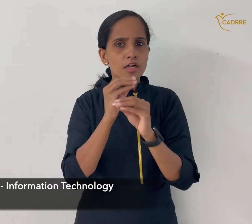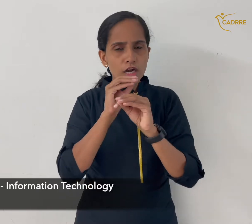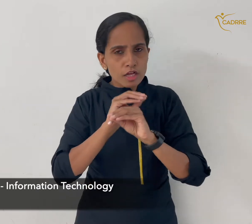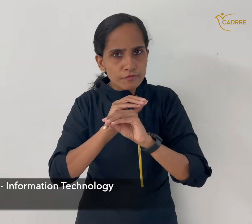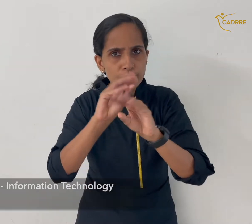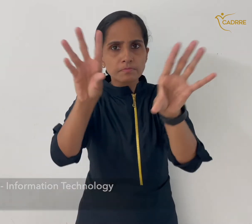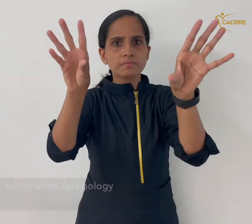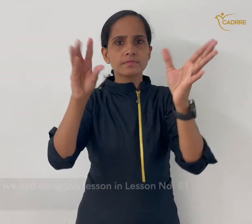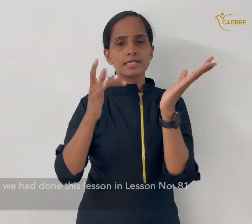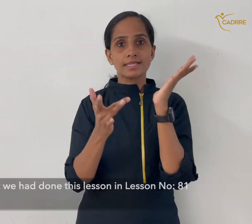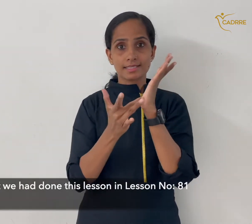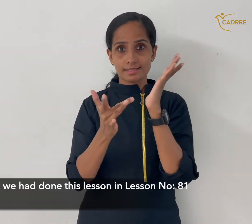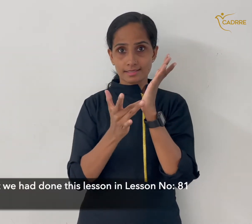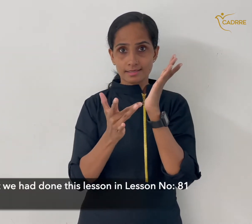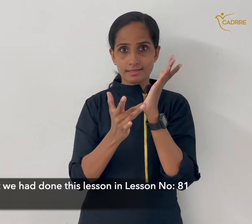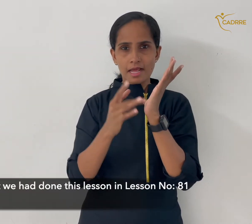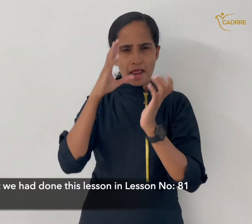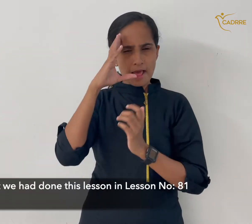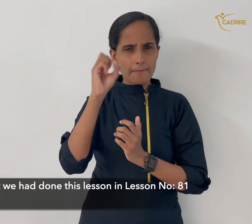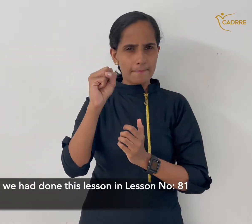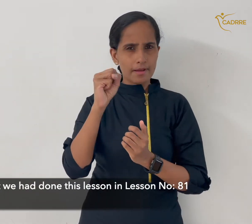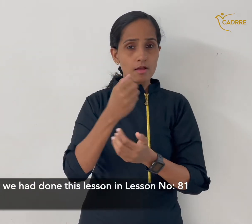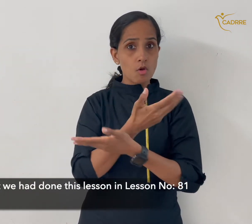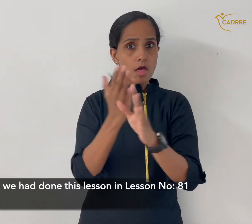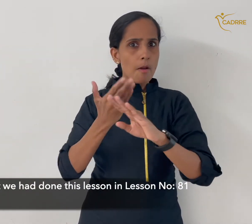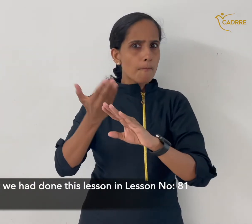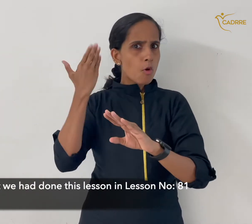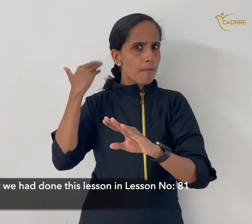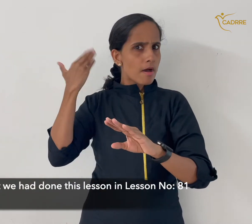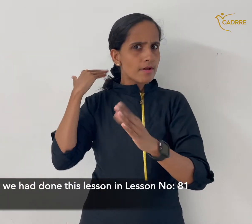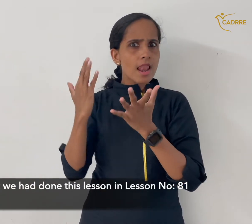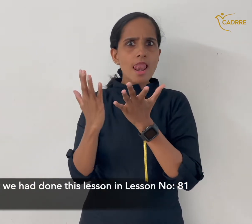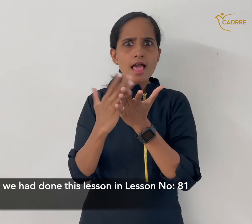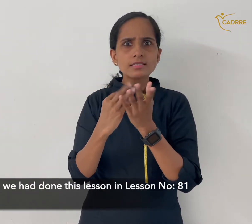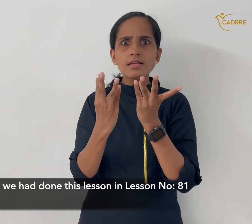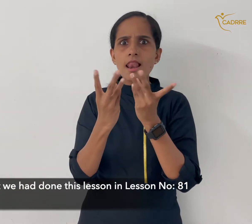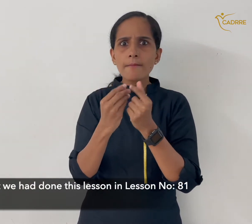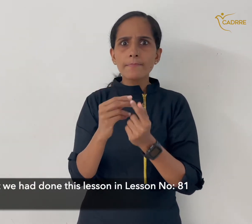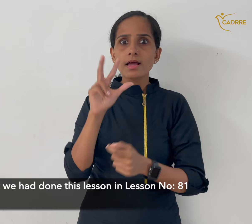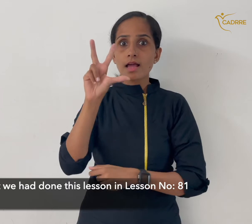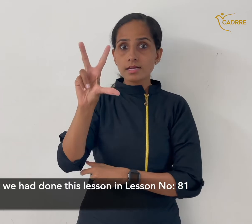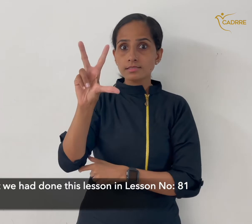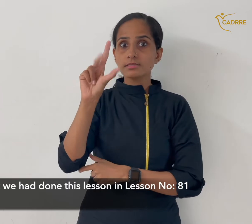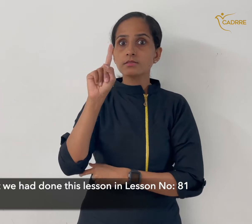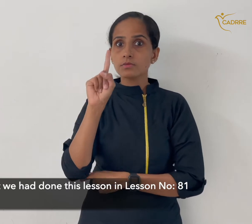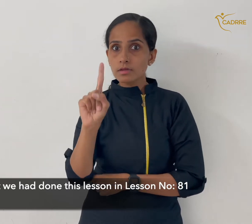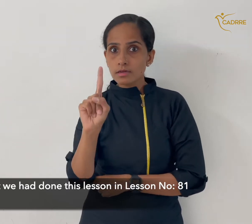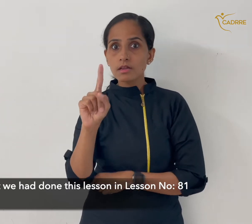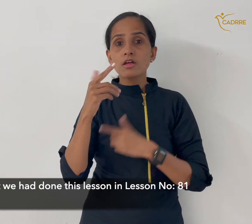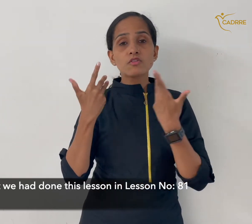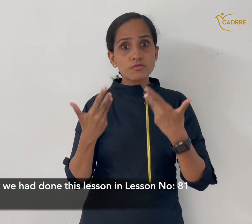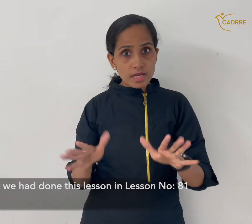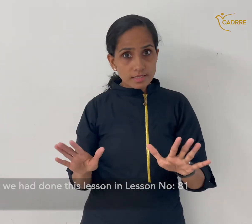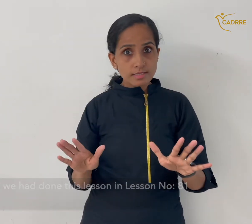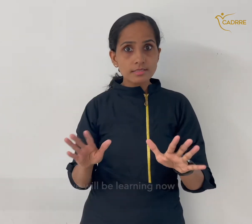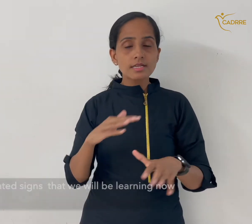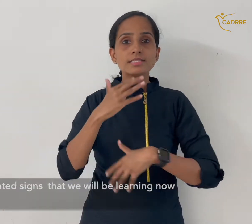you may remember that we had done this lesson in lesson number 81 so